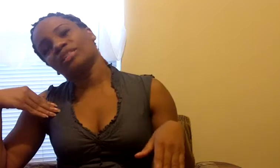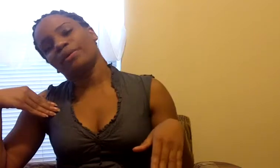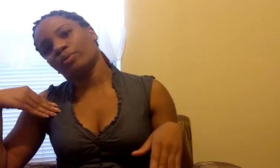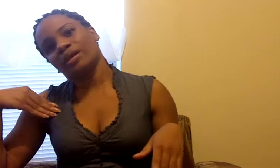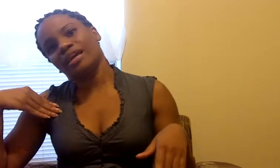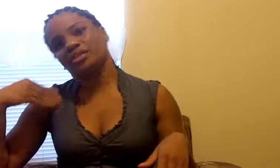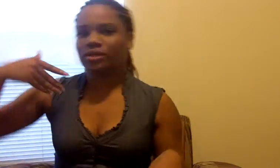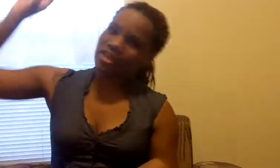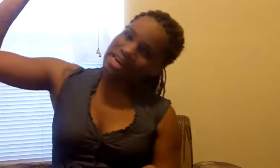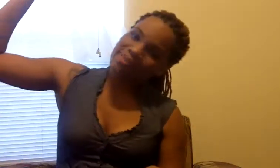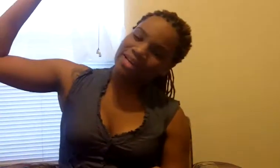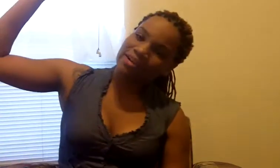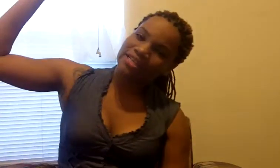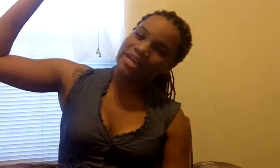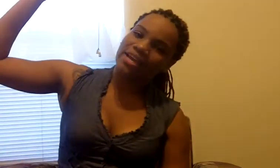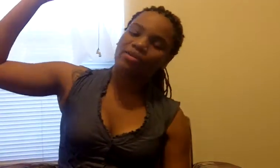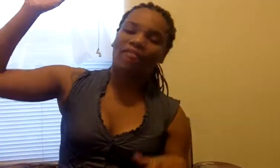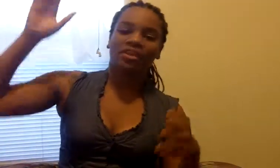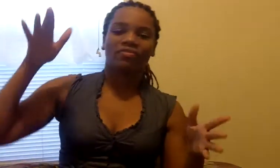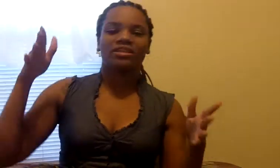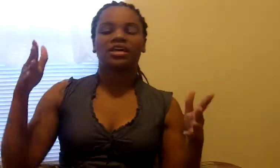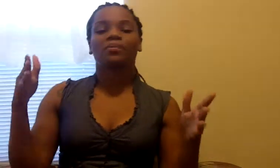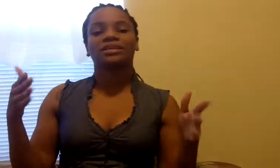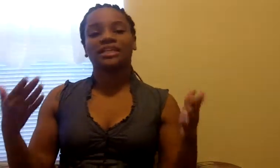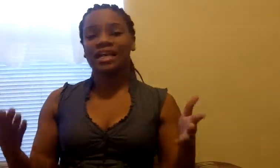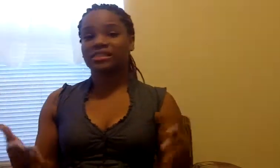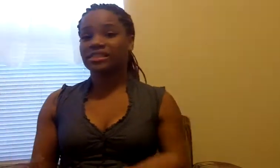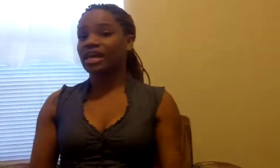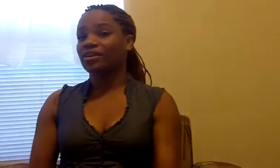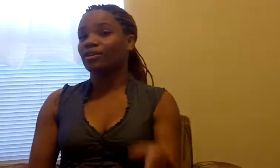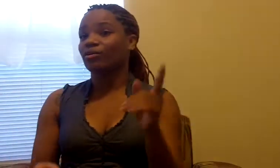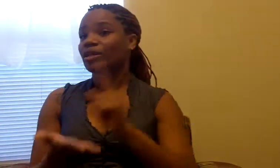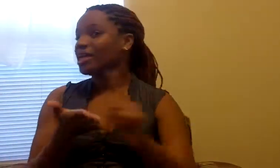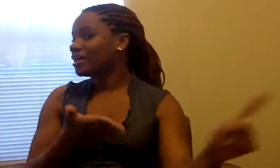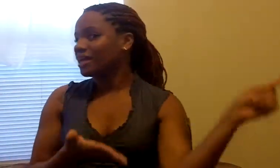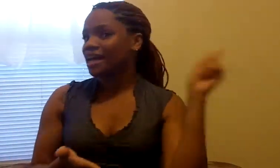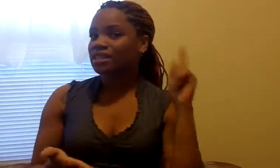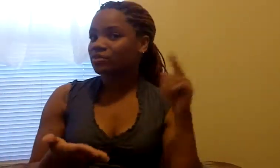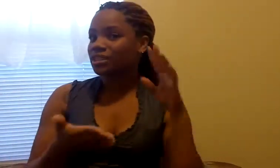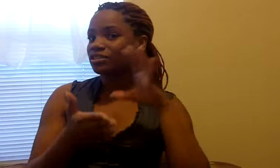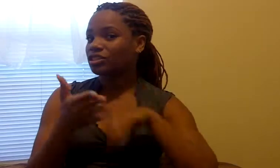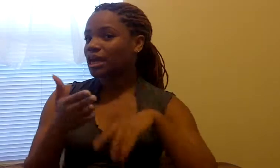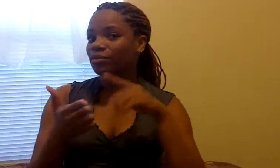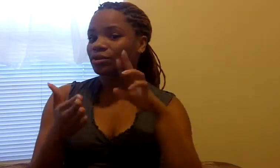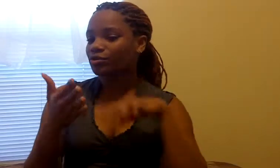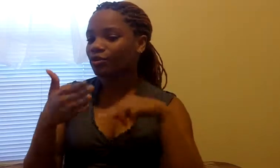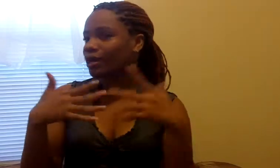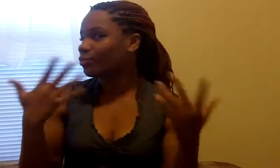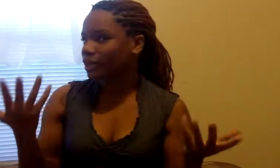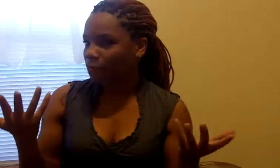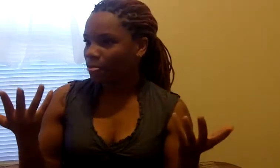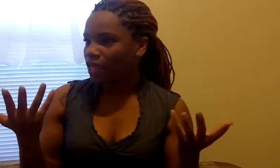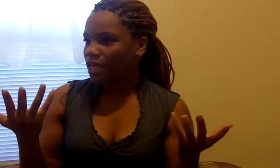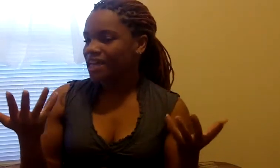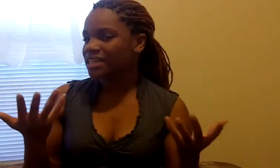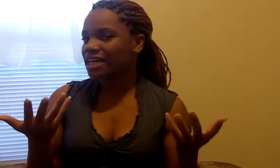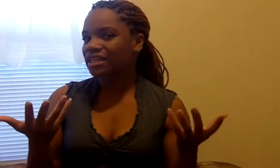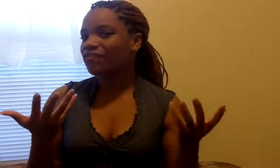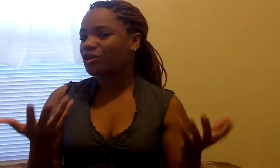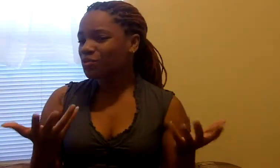chapter we read last week, and everybody raised their hand, you have to give the interpreter a chance to say, you know, last week chapter you read what. That takes a few